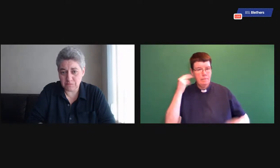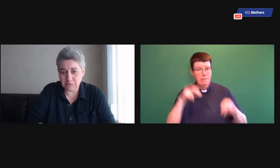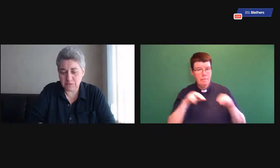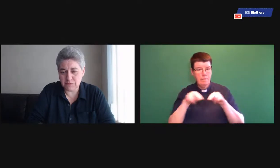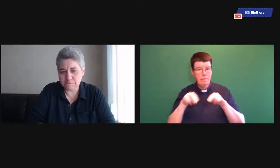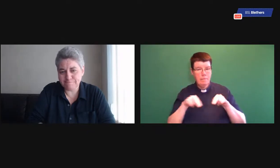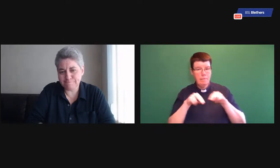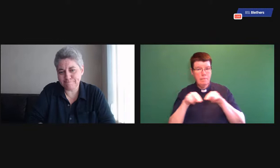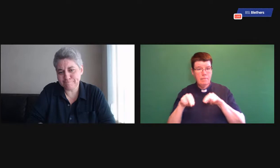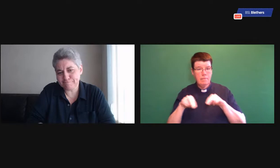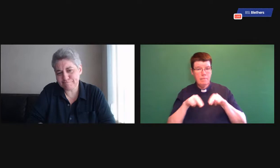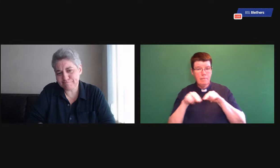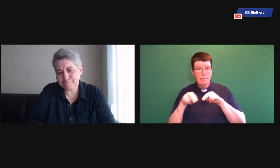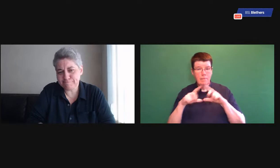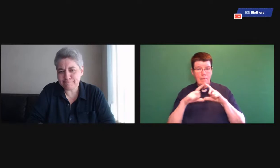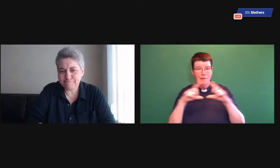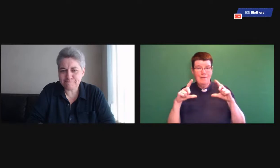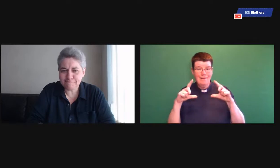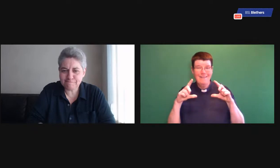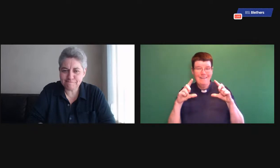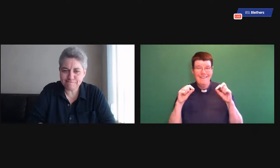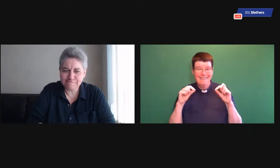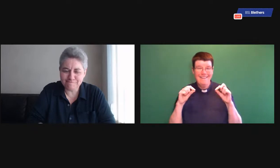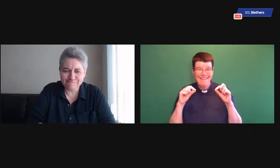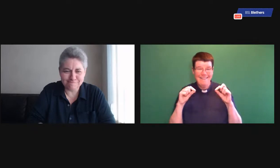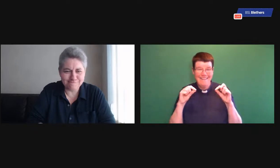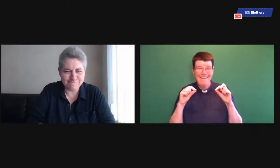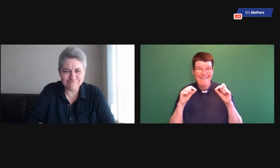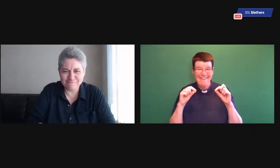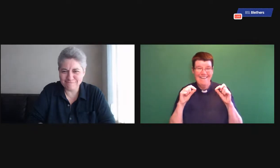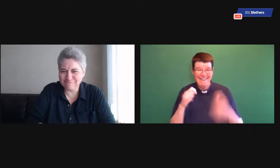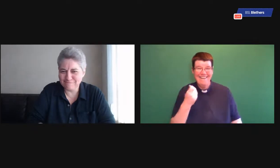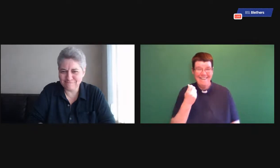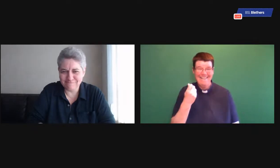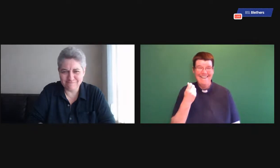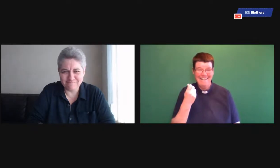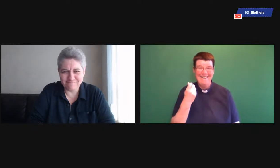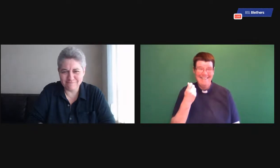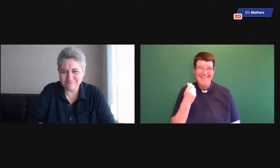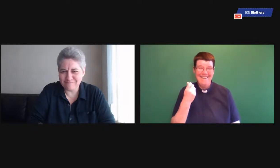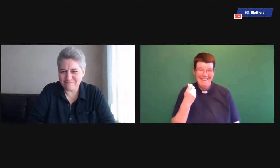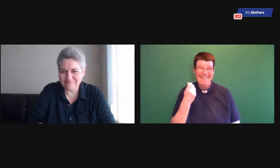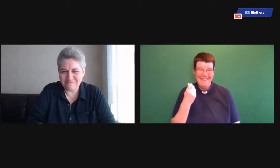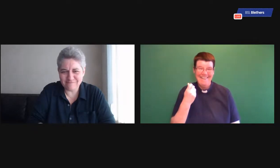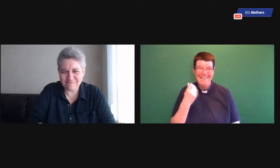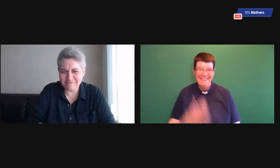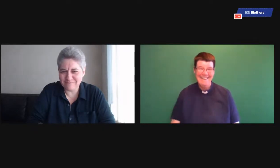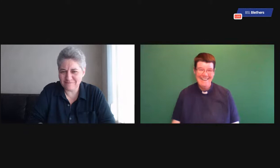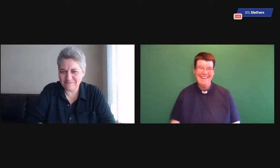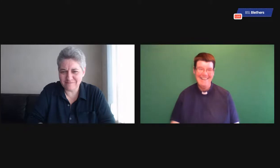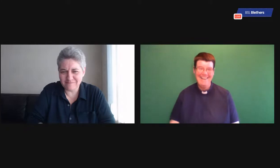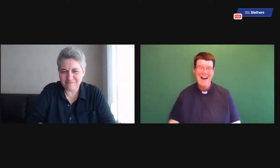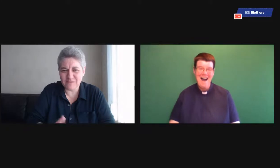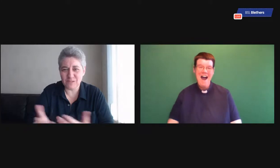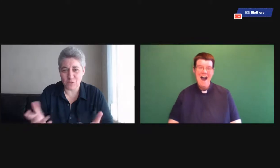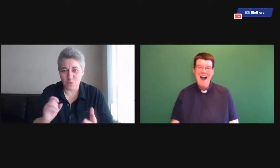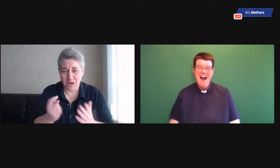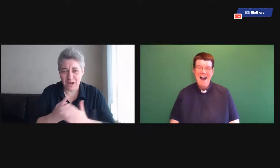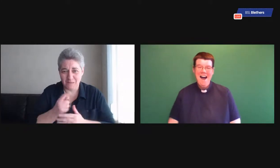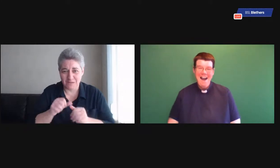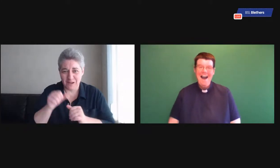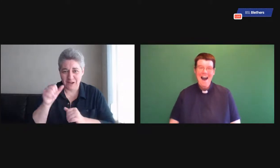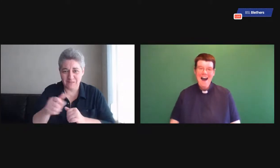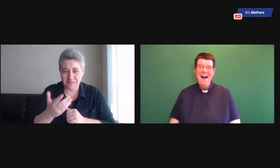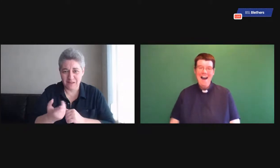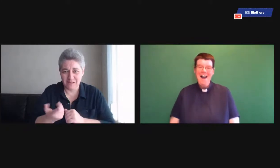it? A vivid audio cassette for me to listen to. I couldn't stop